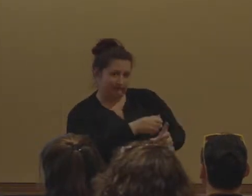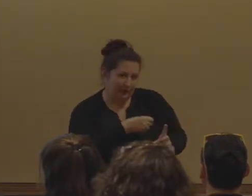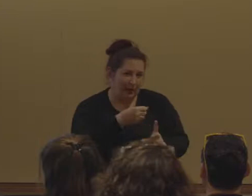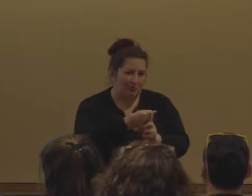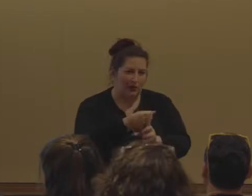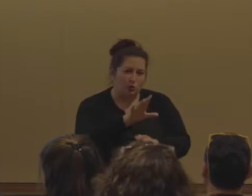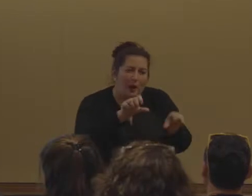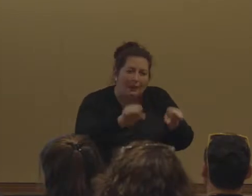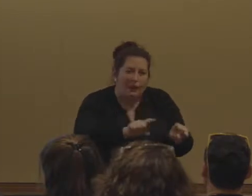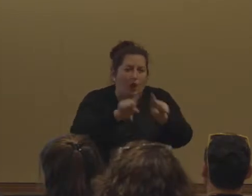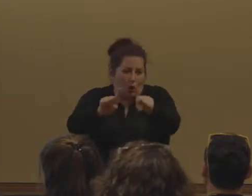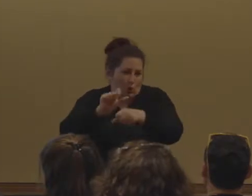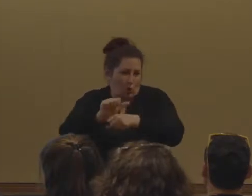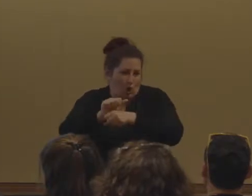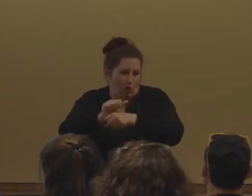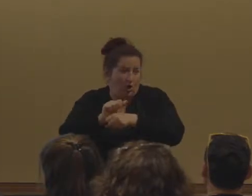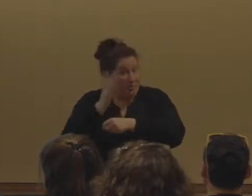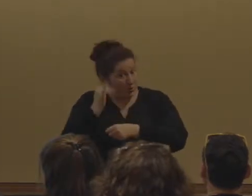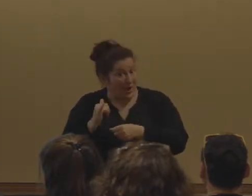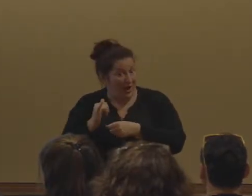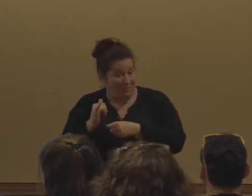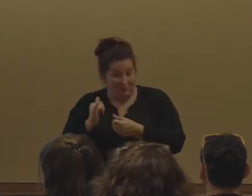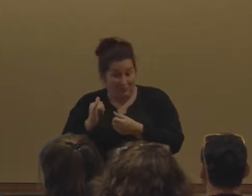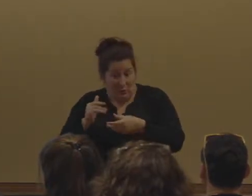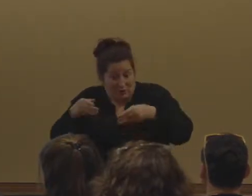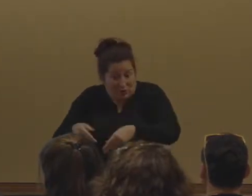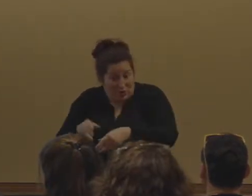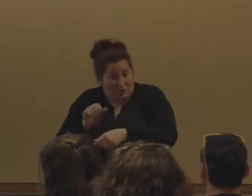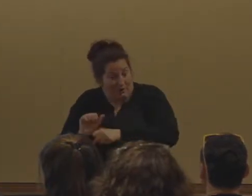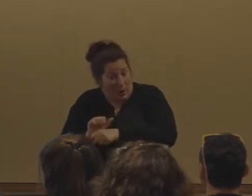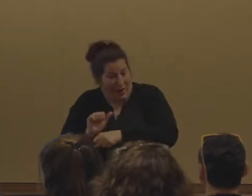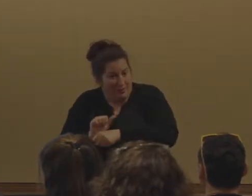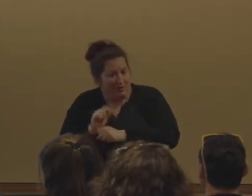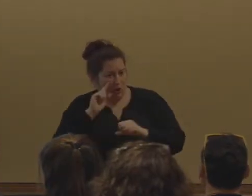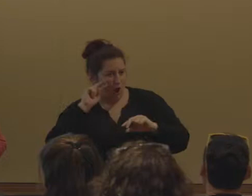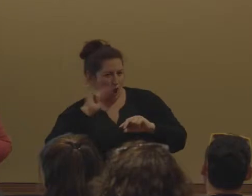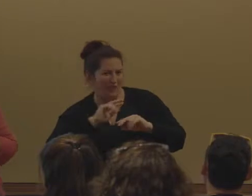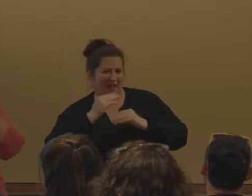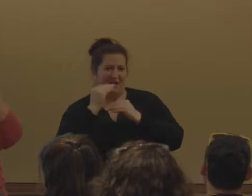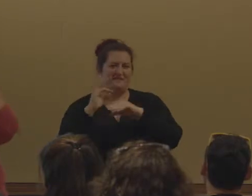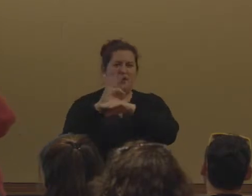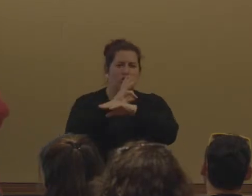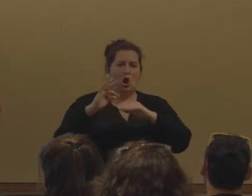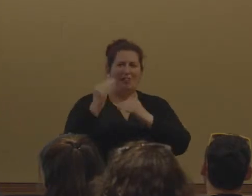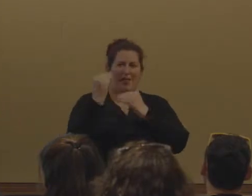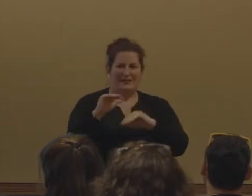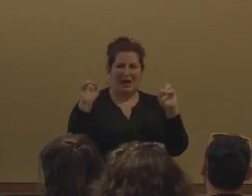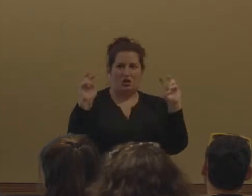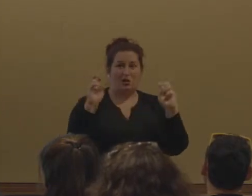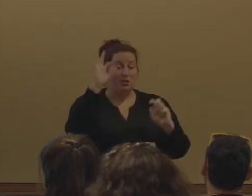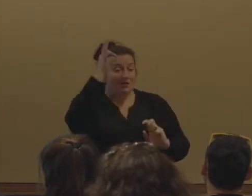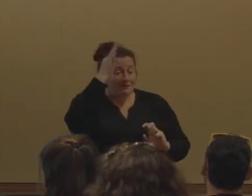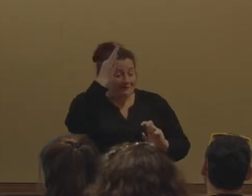impact your ability to go to work, because that's what we're about, is employment. So they're going to look at these functional limitations, and our federal law